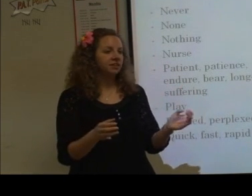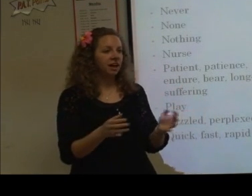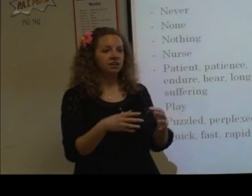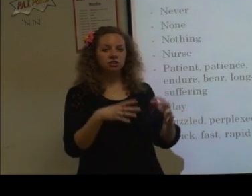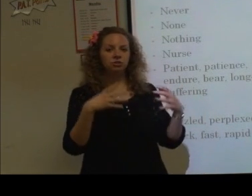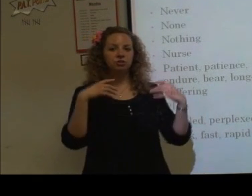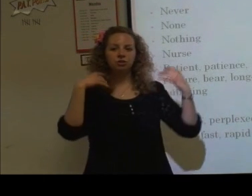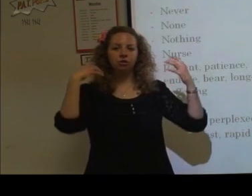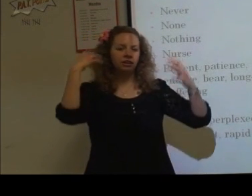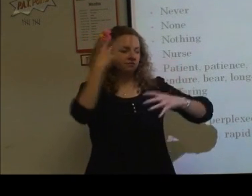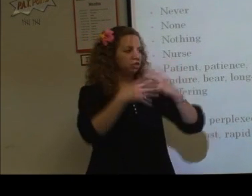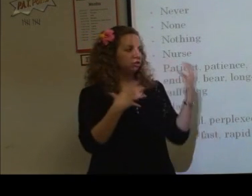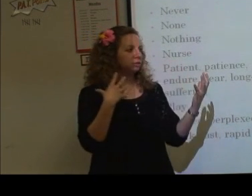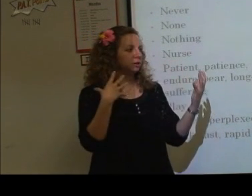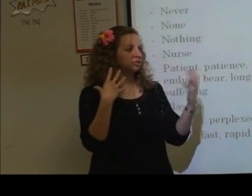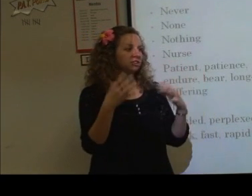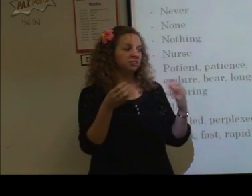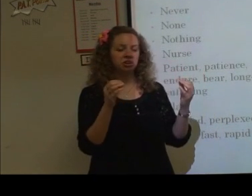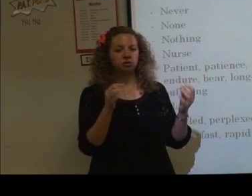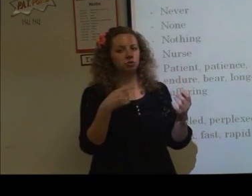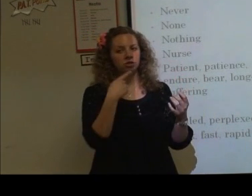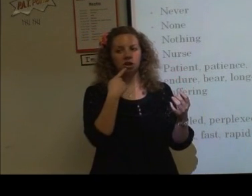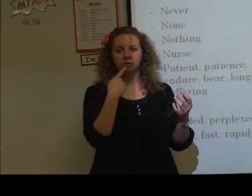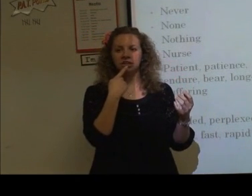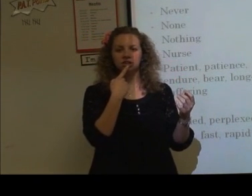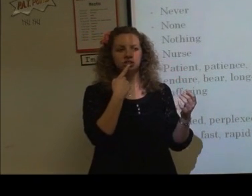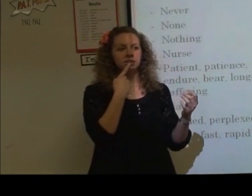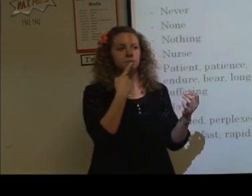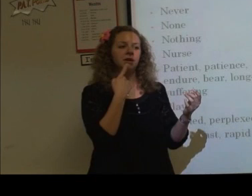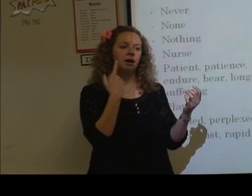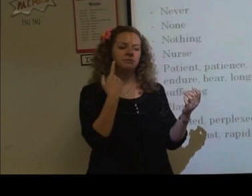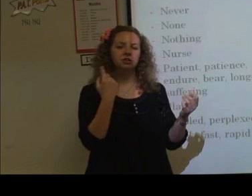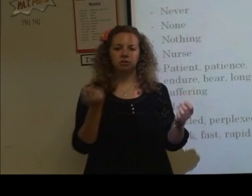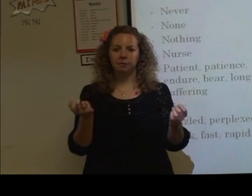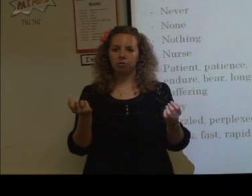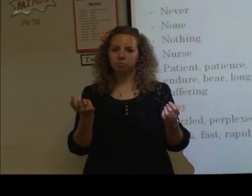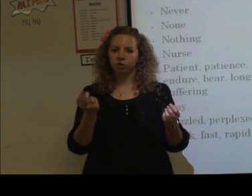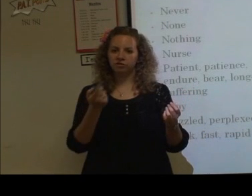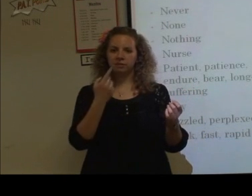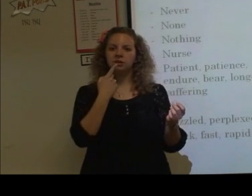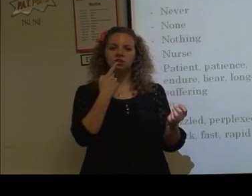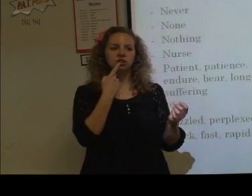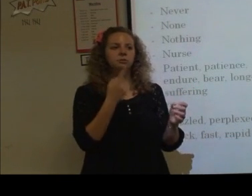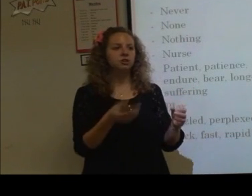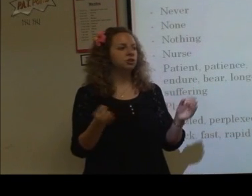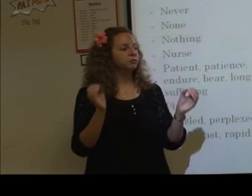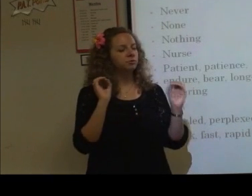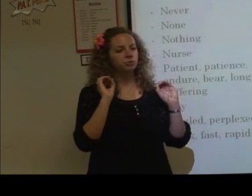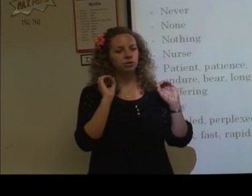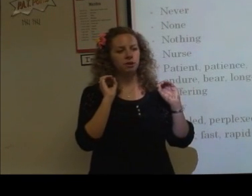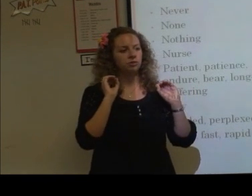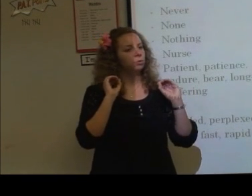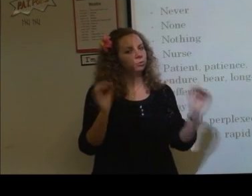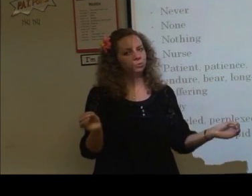Yeah, so there's no like facial expression or anything that goes along with it, just the, it's called a mouth morpheme, just what you're doing with your mouth.